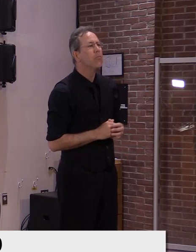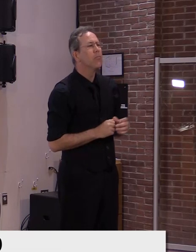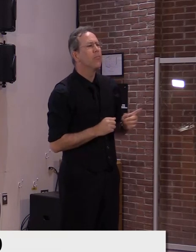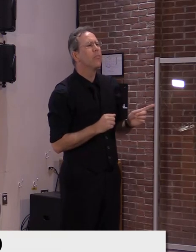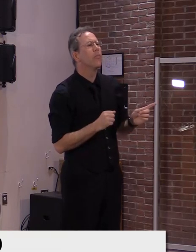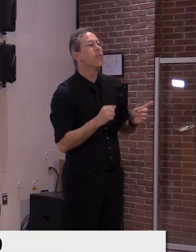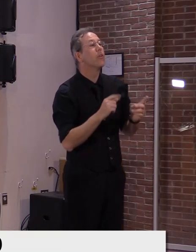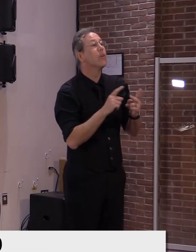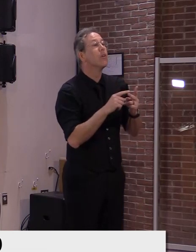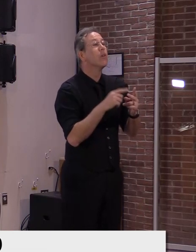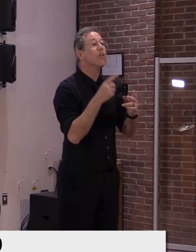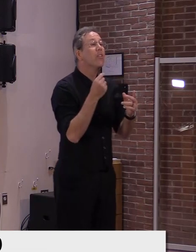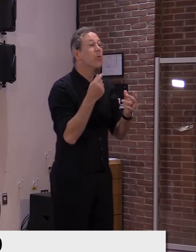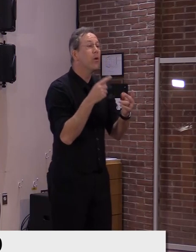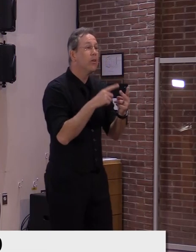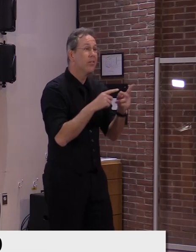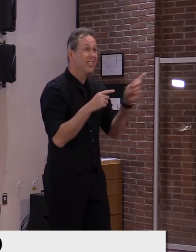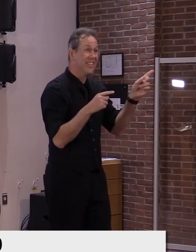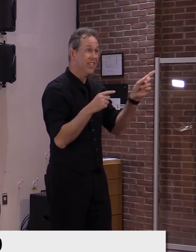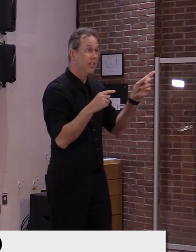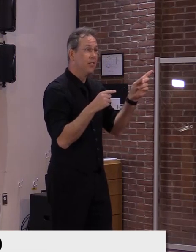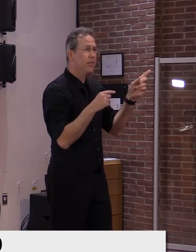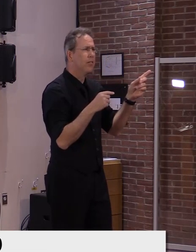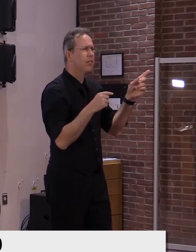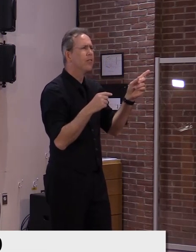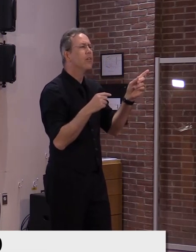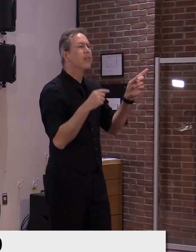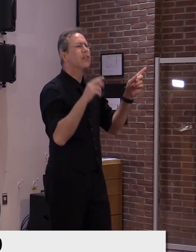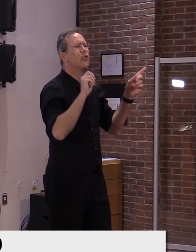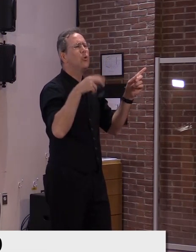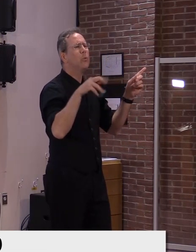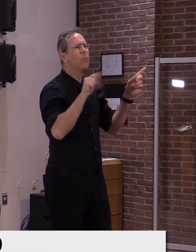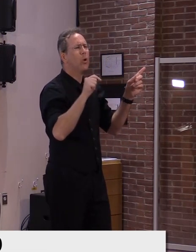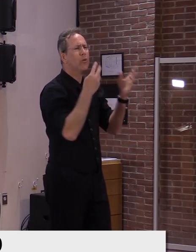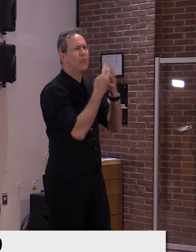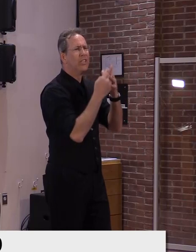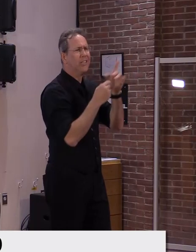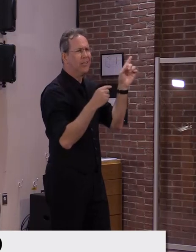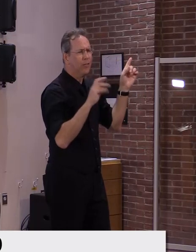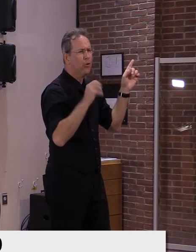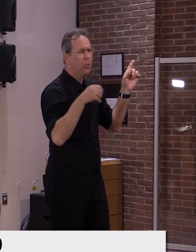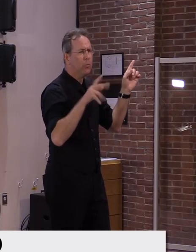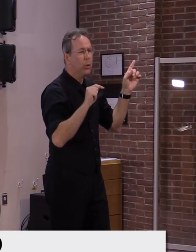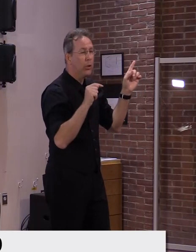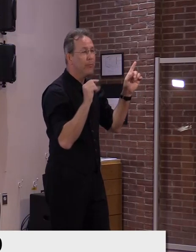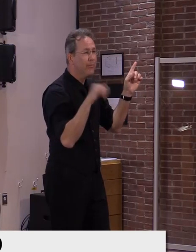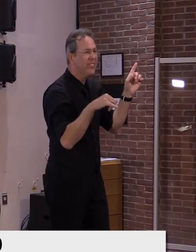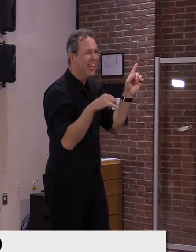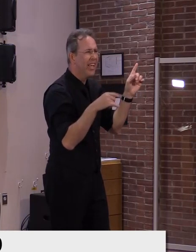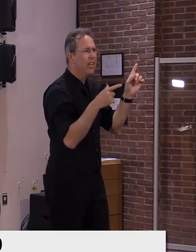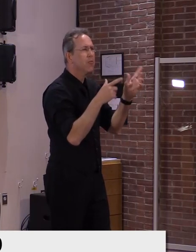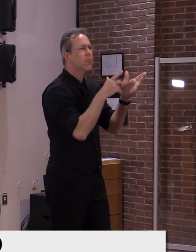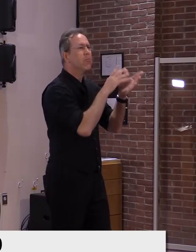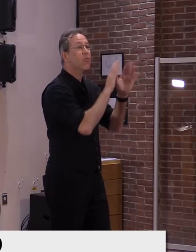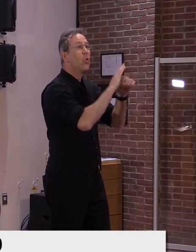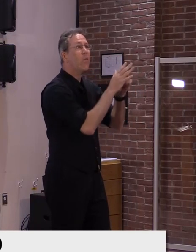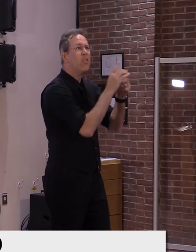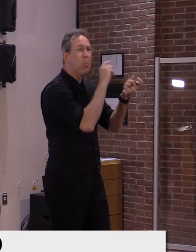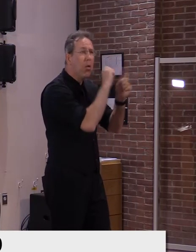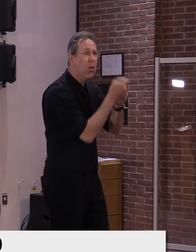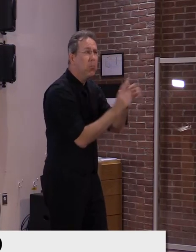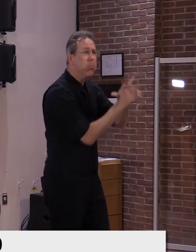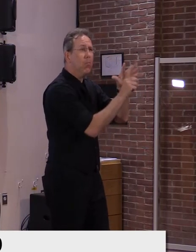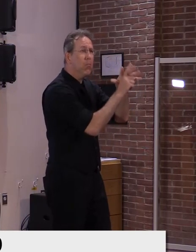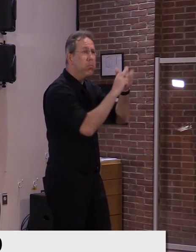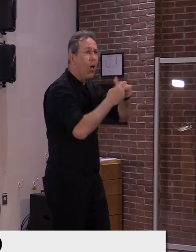correctional facility is now clear of the virus among inmates there. The system as a whole had no